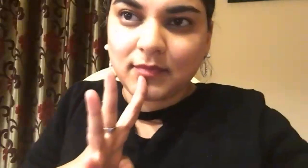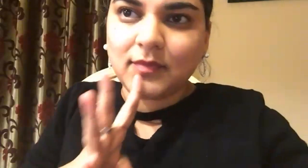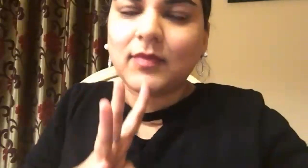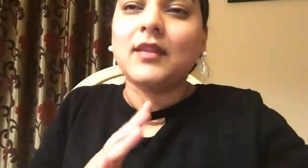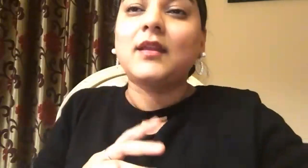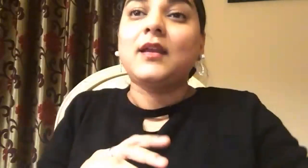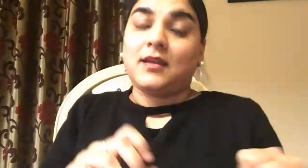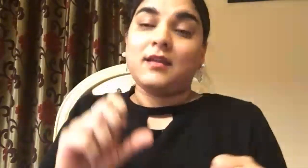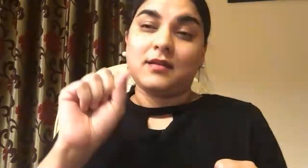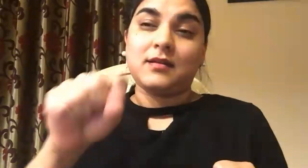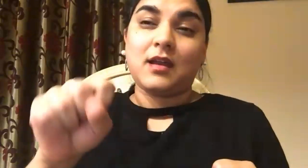Hello, this is Divya speaking.